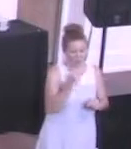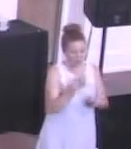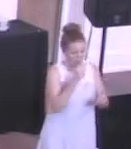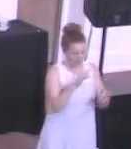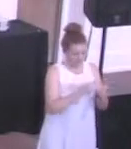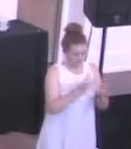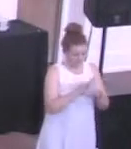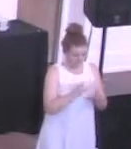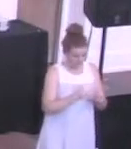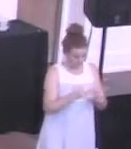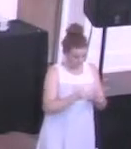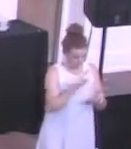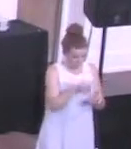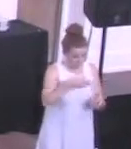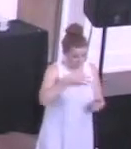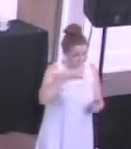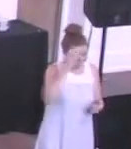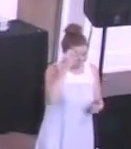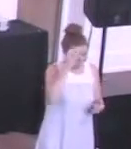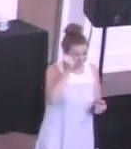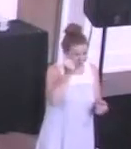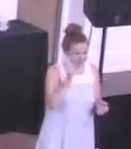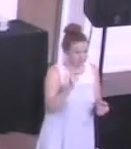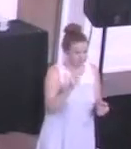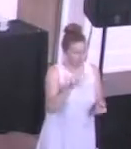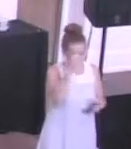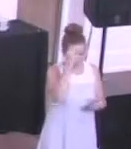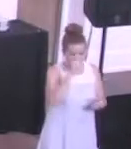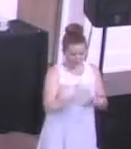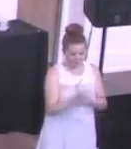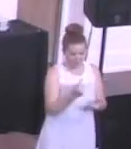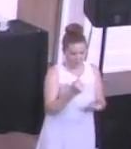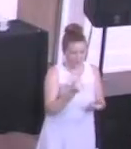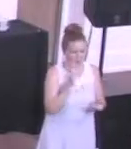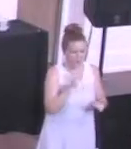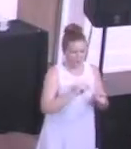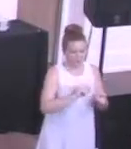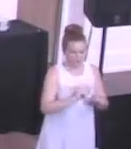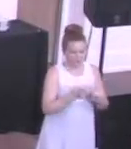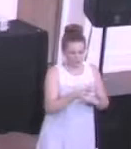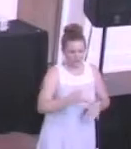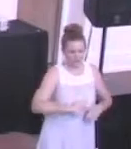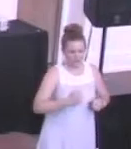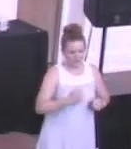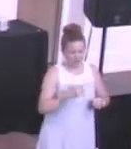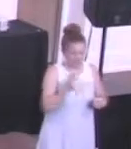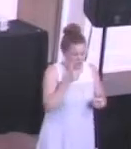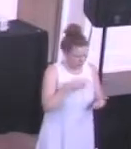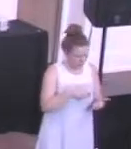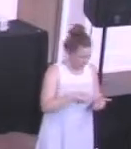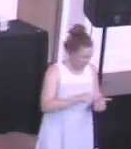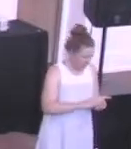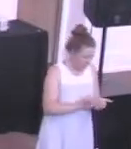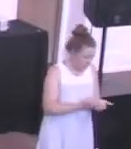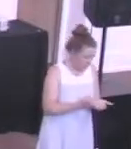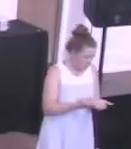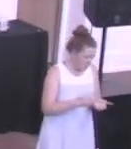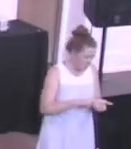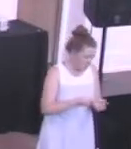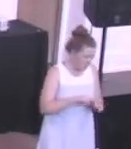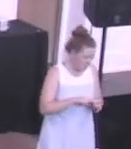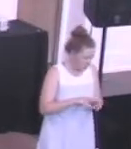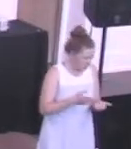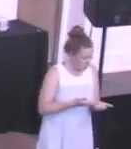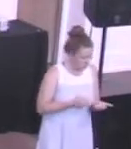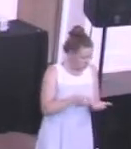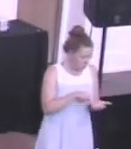to your life will look different. If we don't just look at the Bible and go, oh, that's really nice. Yeah, all right,